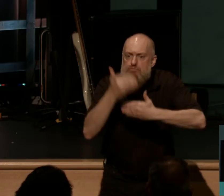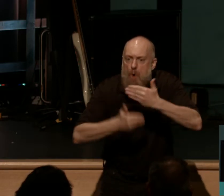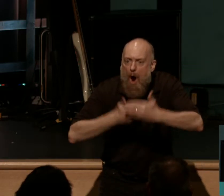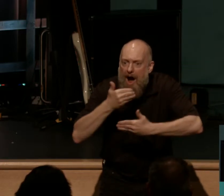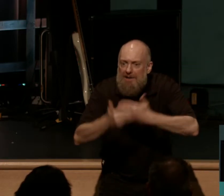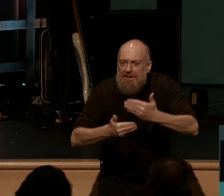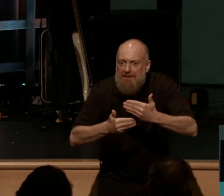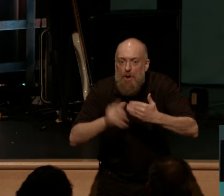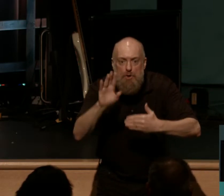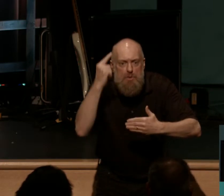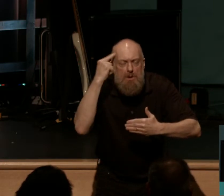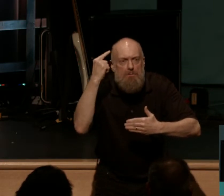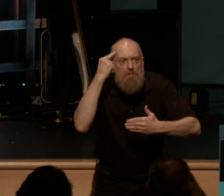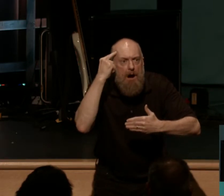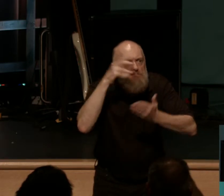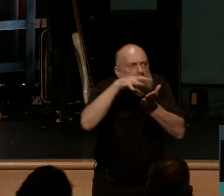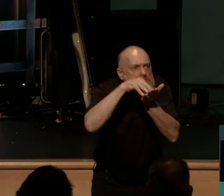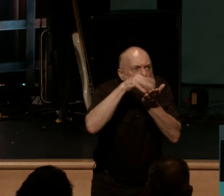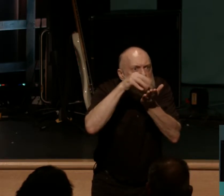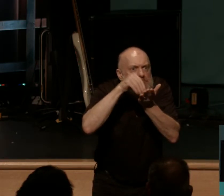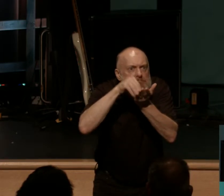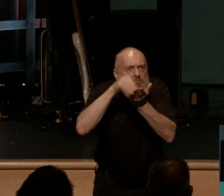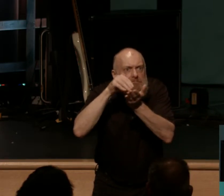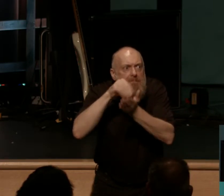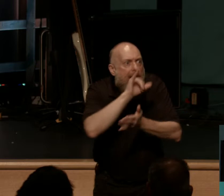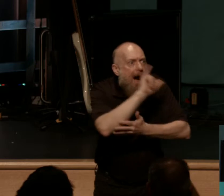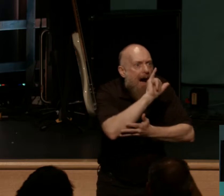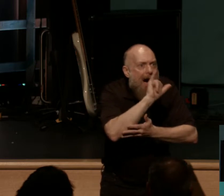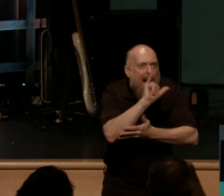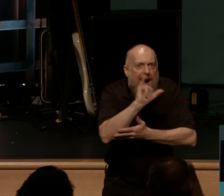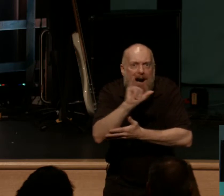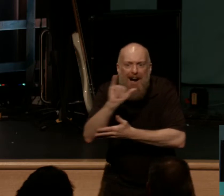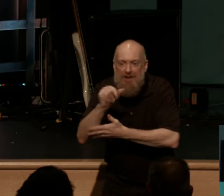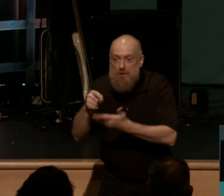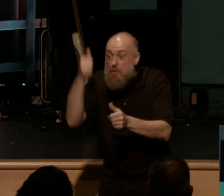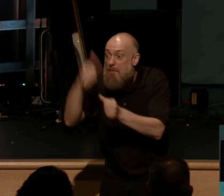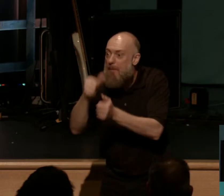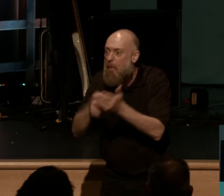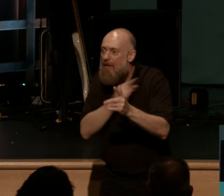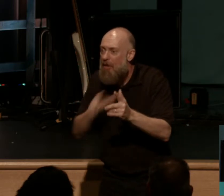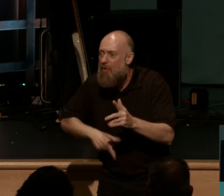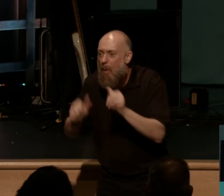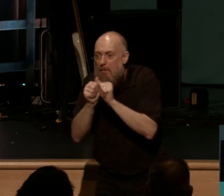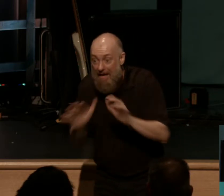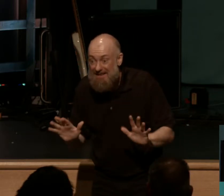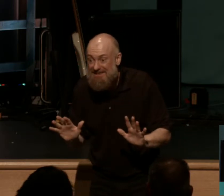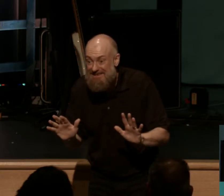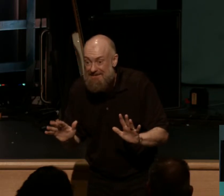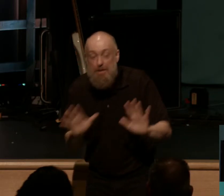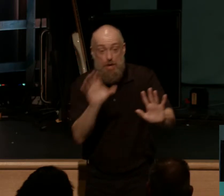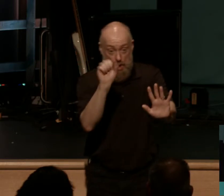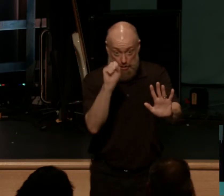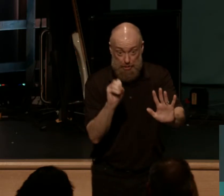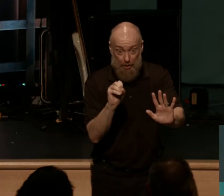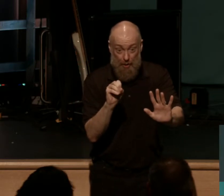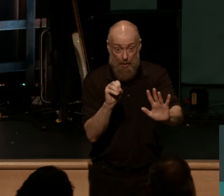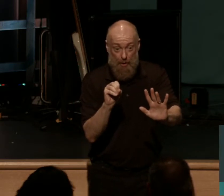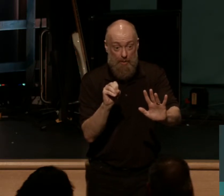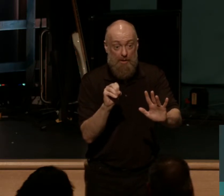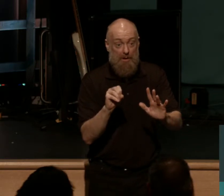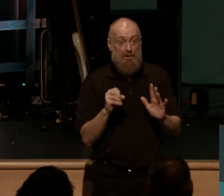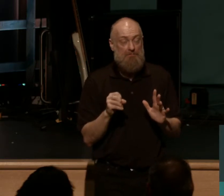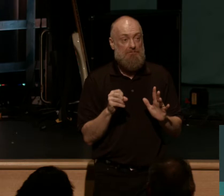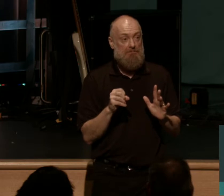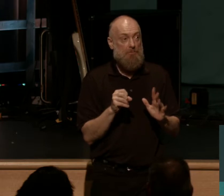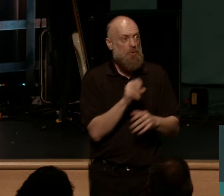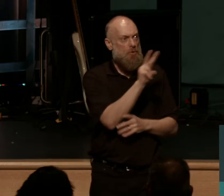mind renewal and to remember just what the Lord blesses. So in year one of our church